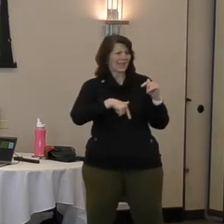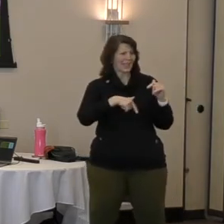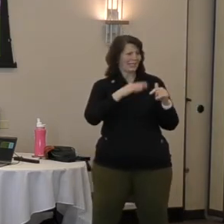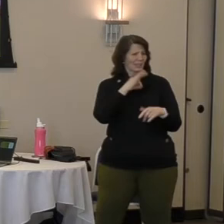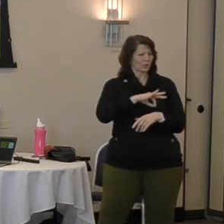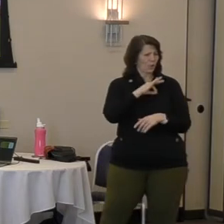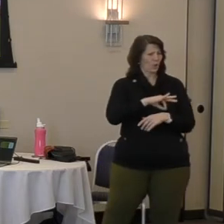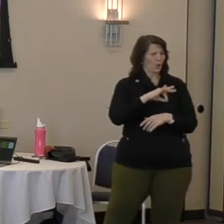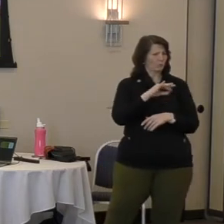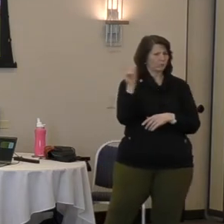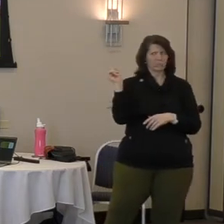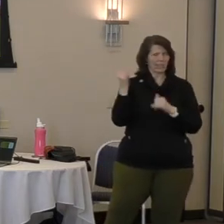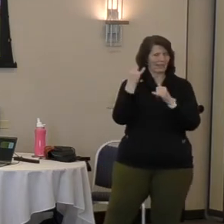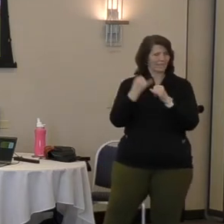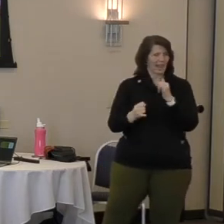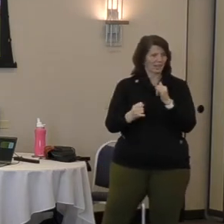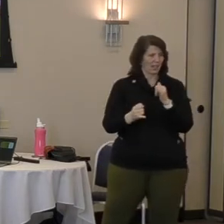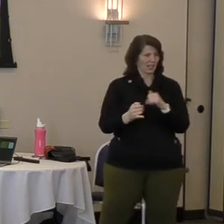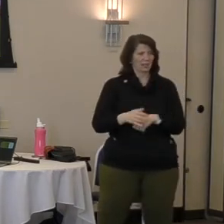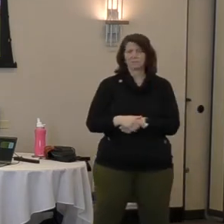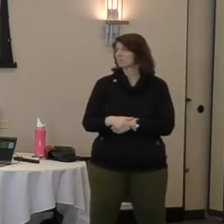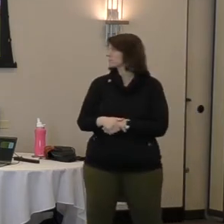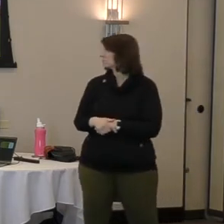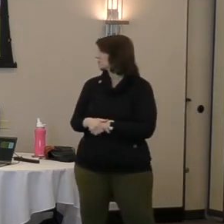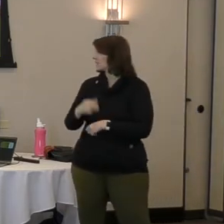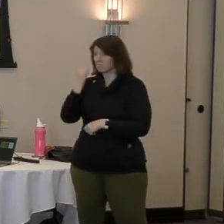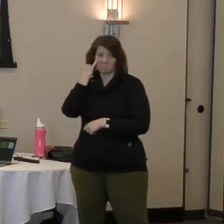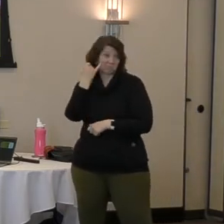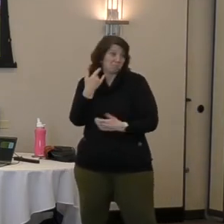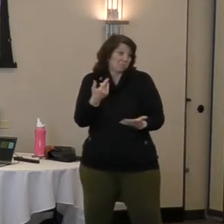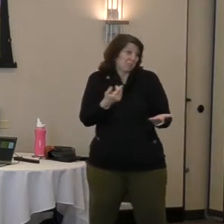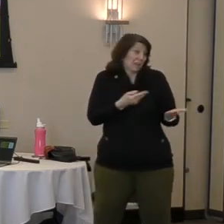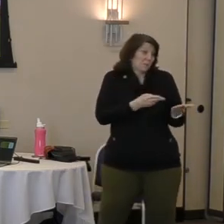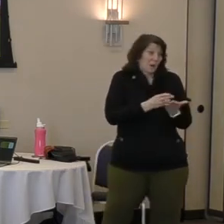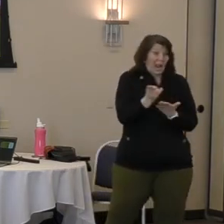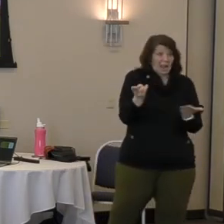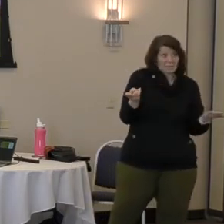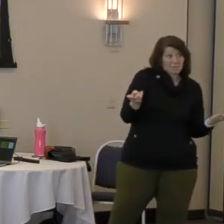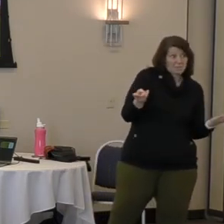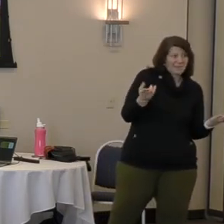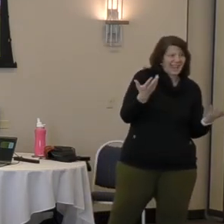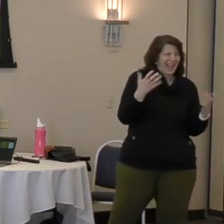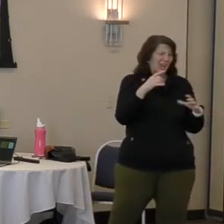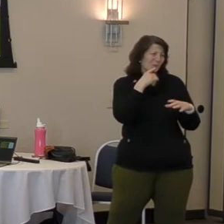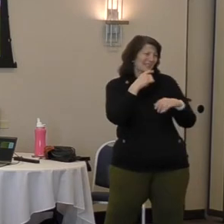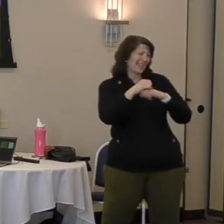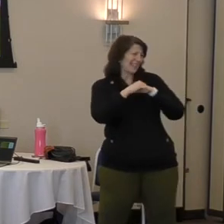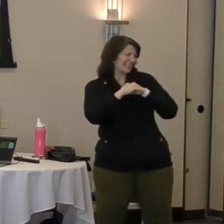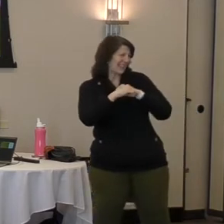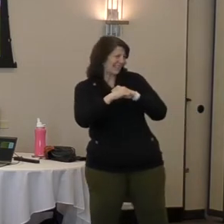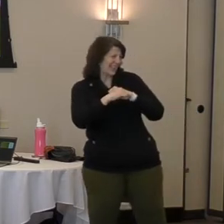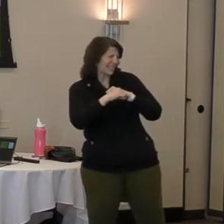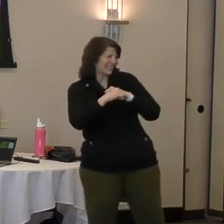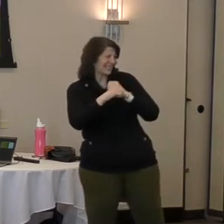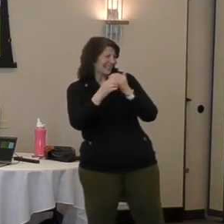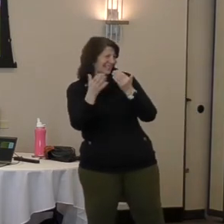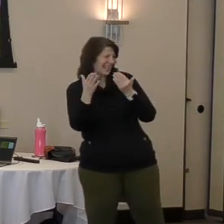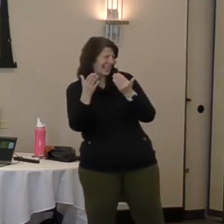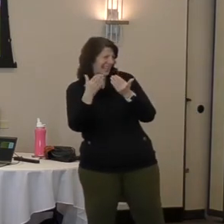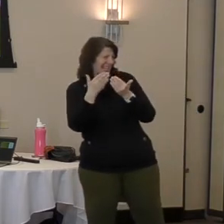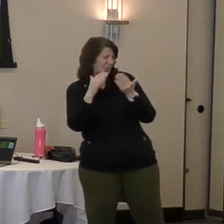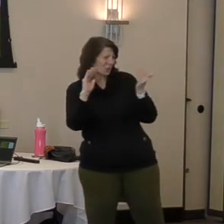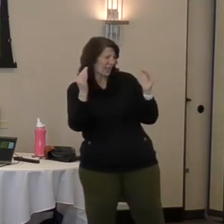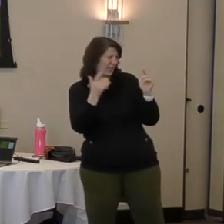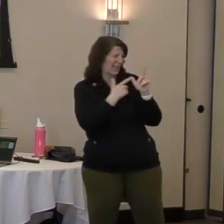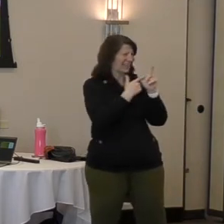final? Well, if we're being honest, I don't want to say defense is easier than attack, but when